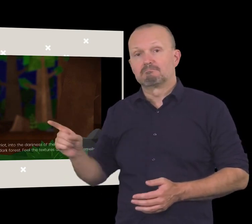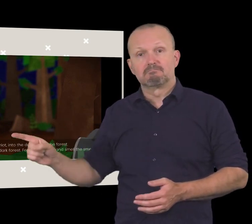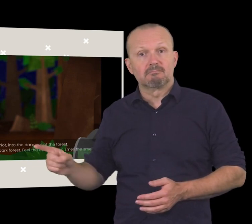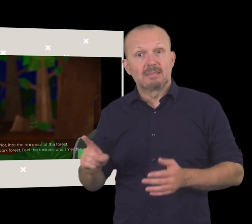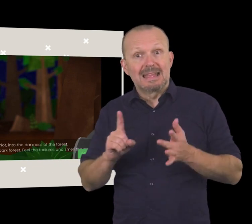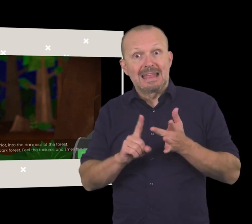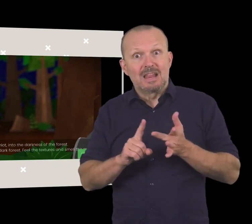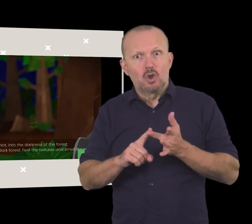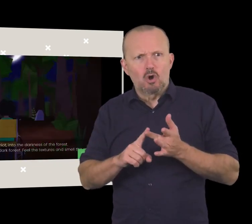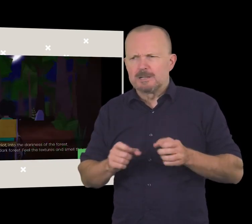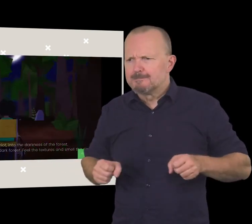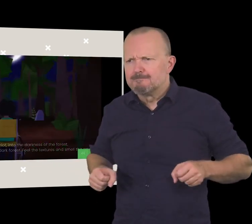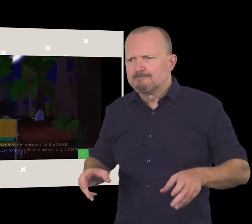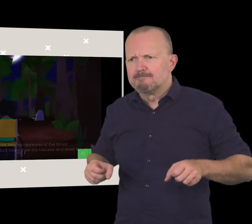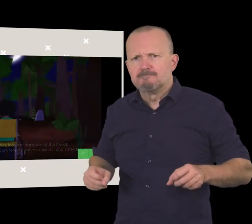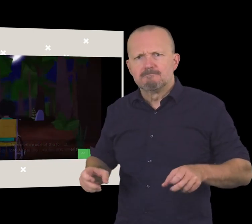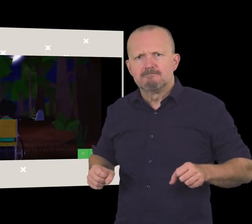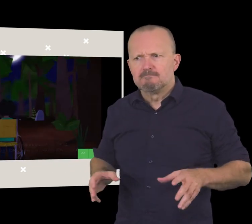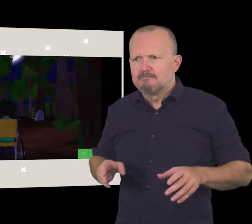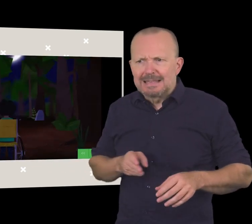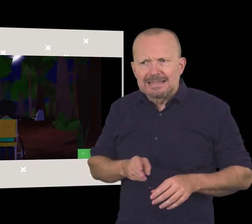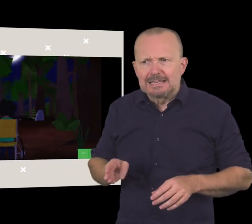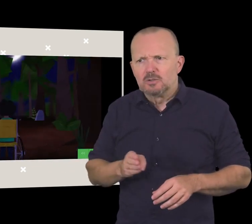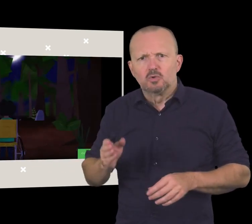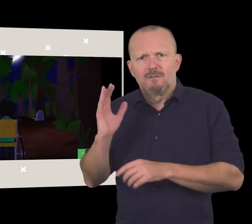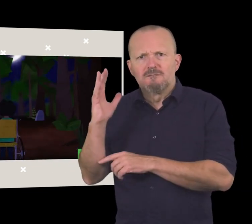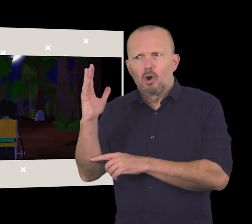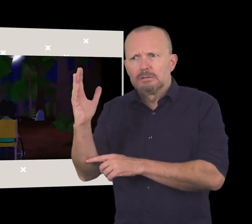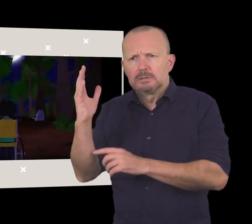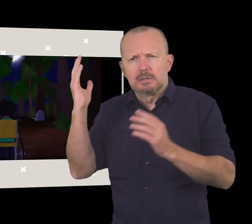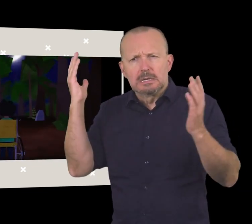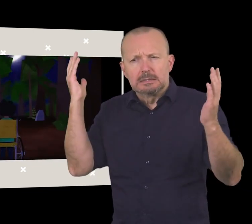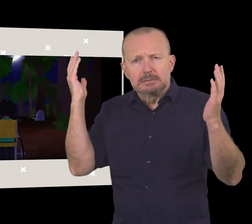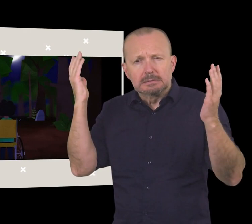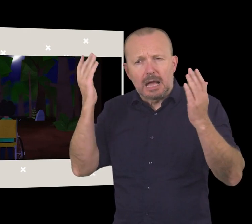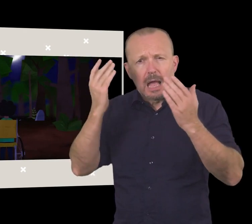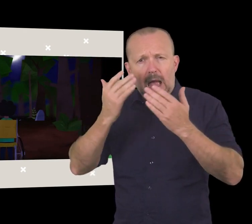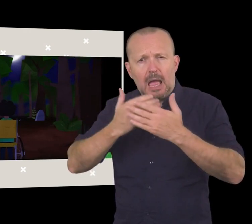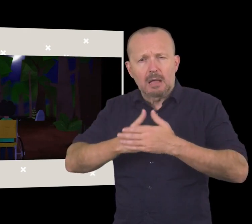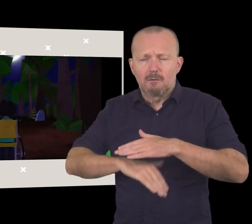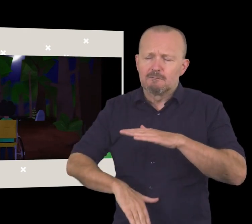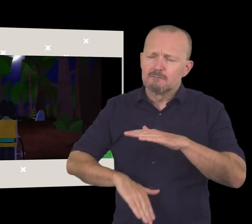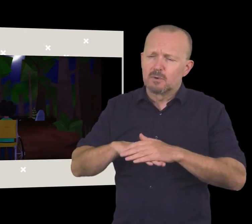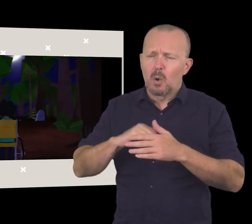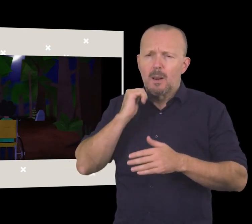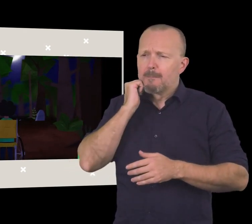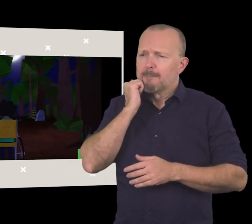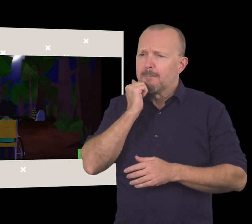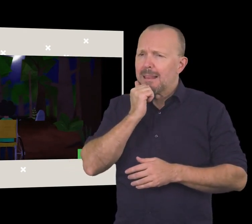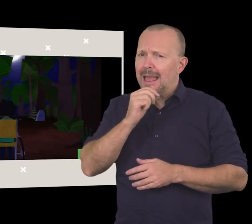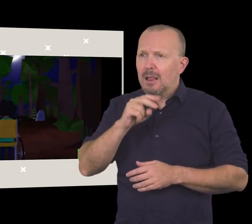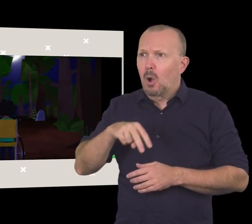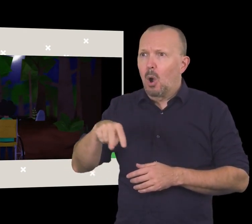scene. As Eleonora travelled into the forest, she became engulfed in pitch